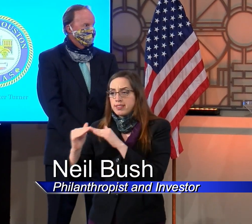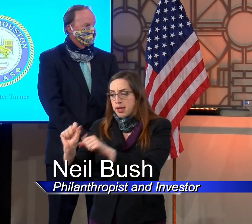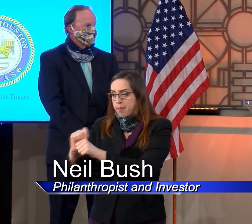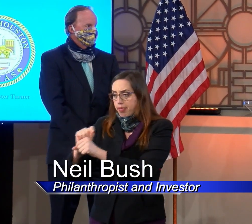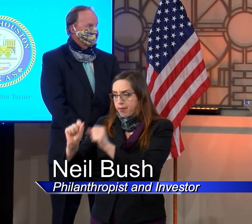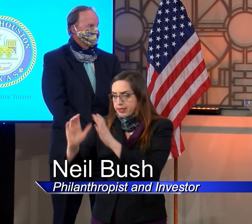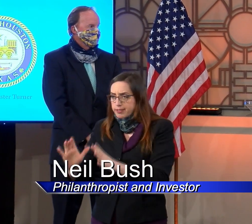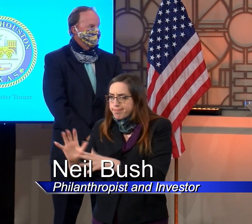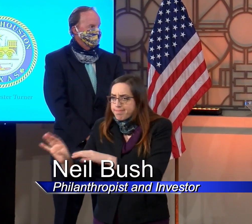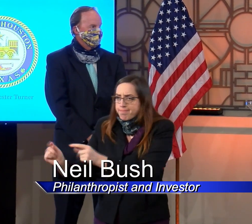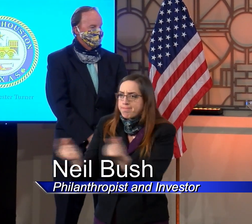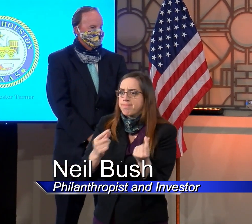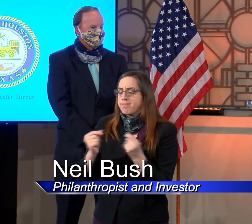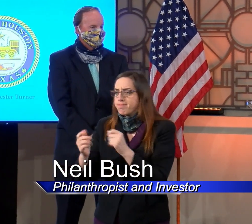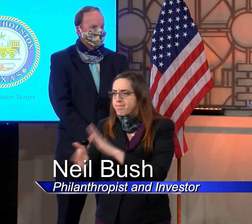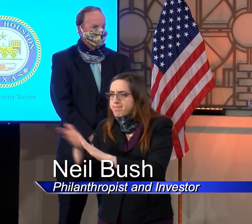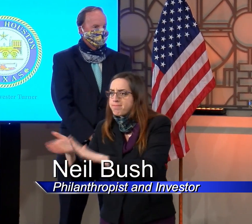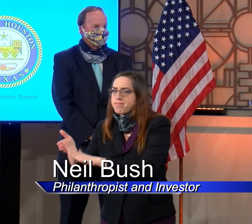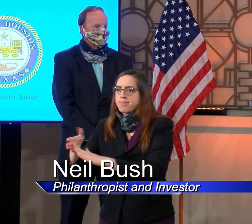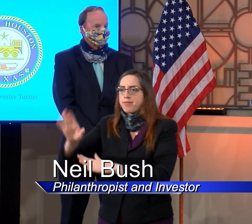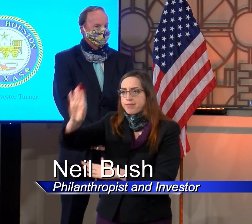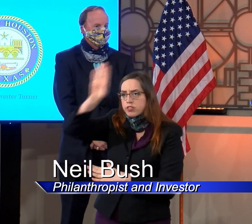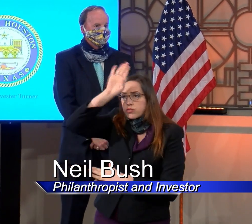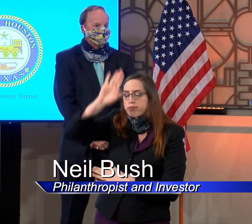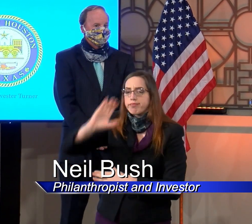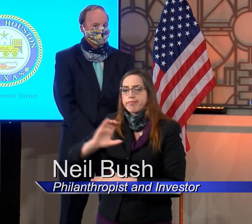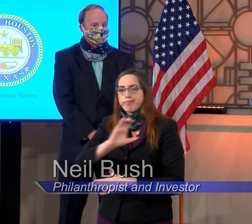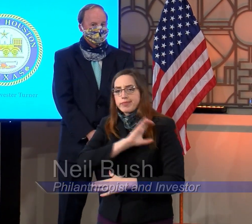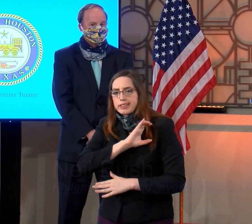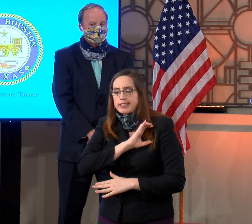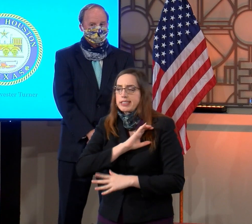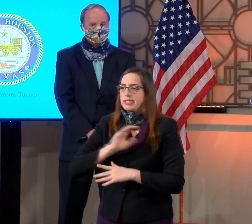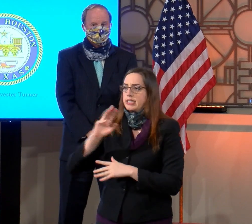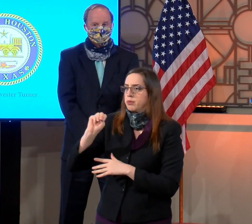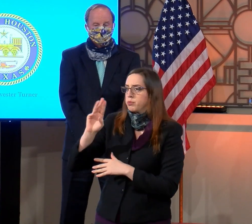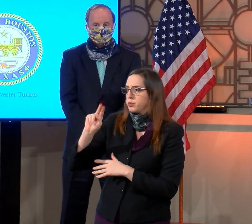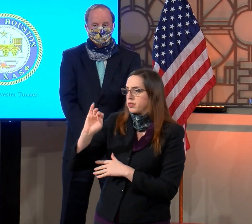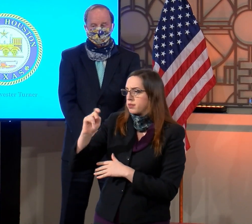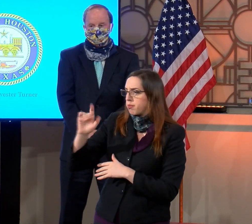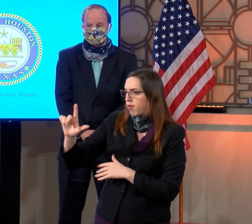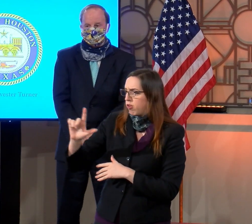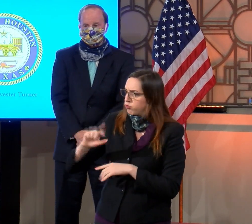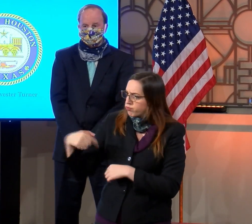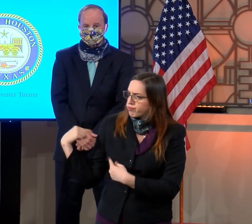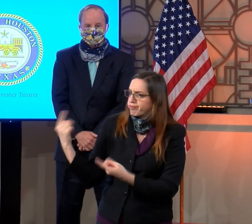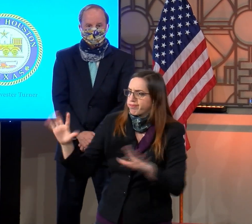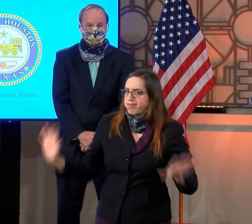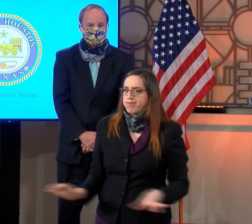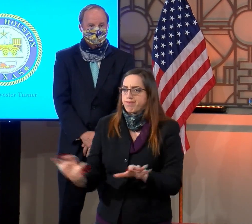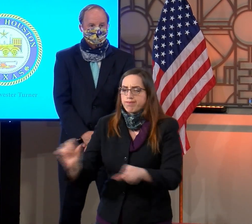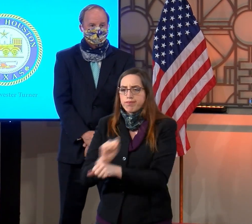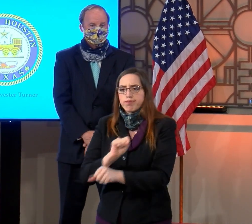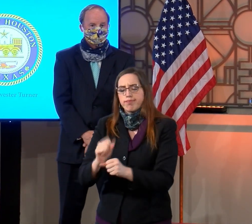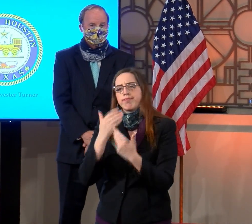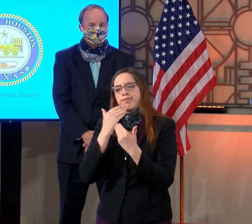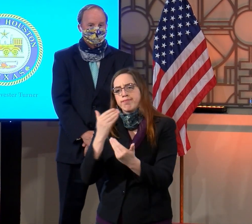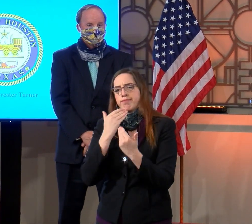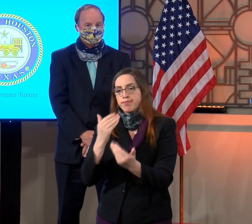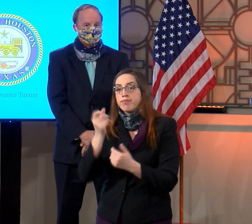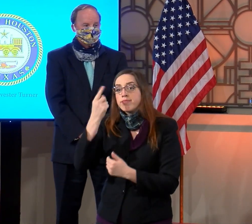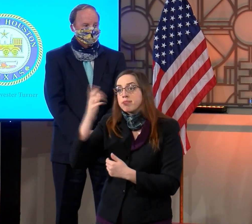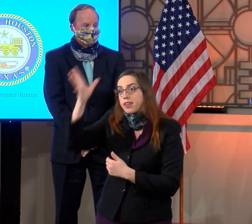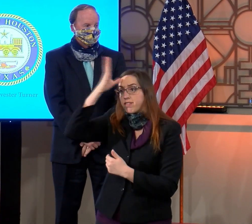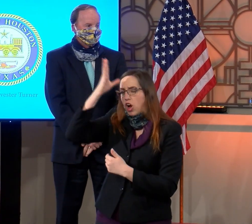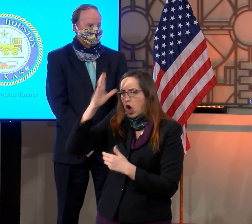our city going, to the fire, police, municipal. Thank you all for your service. My father advocated for